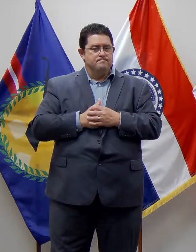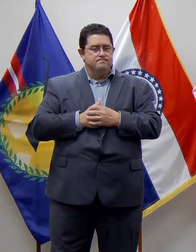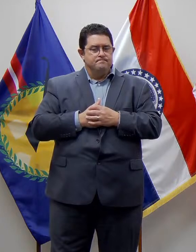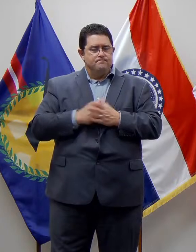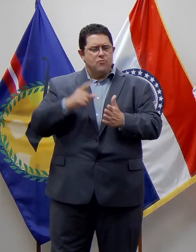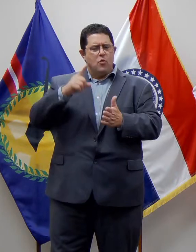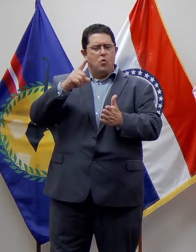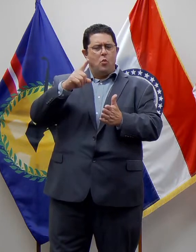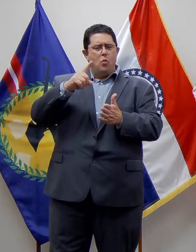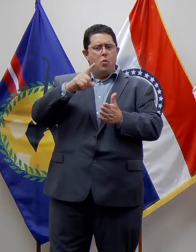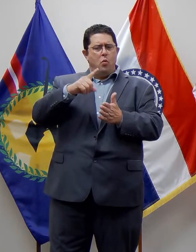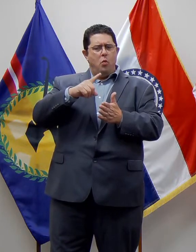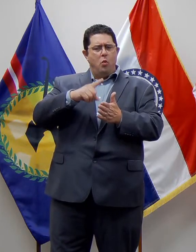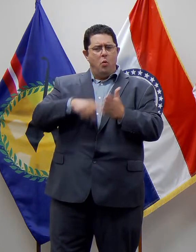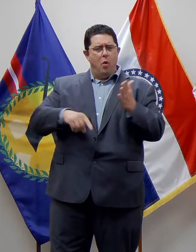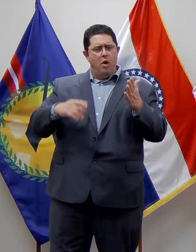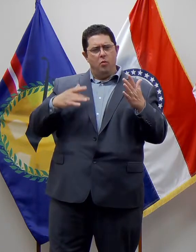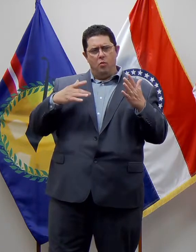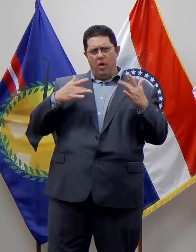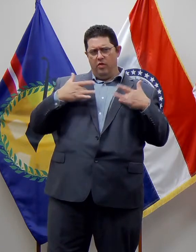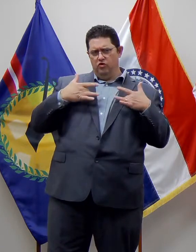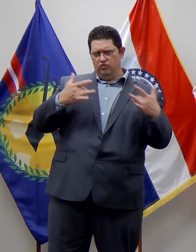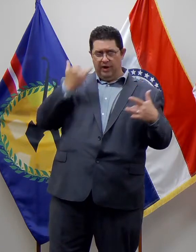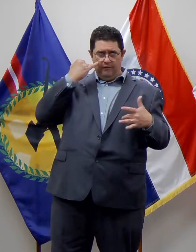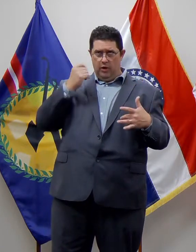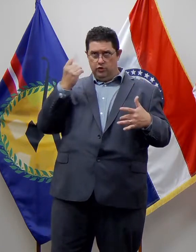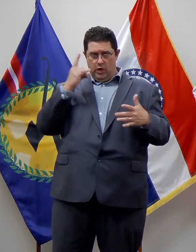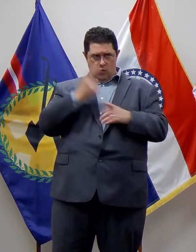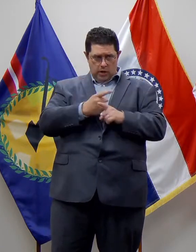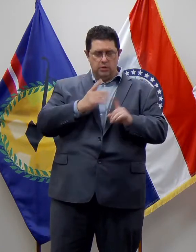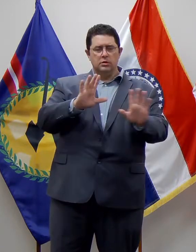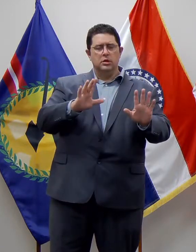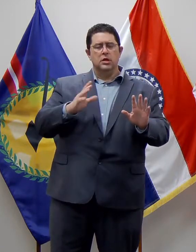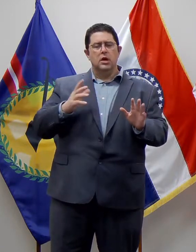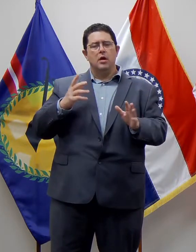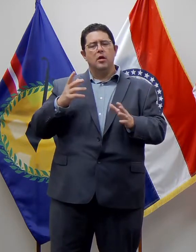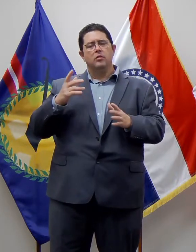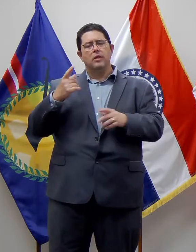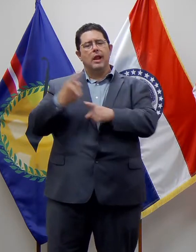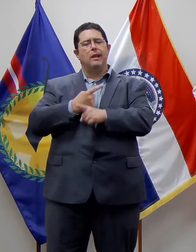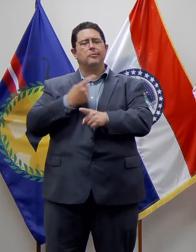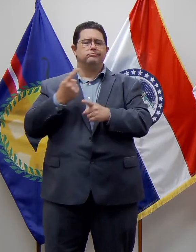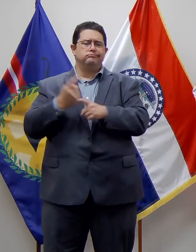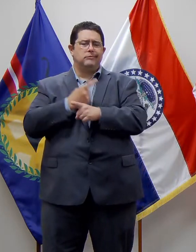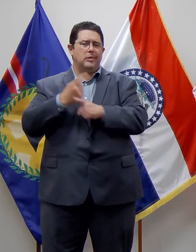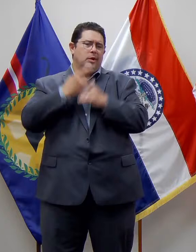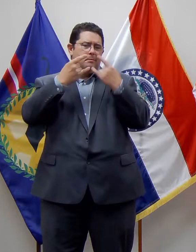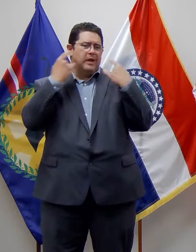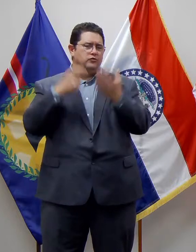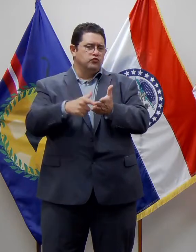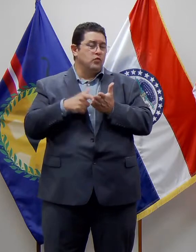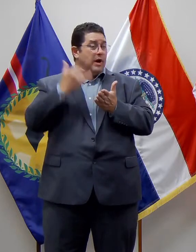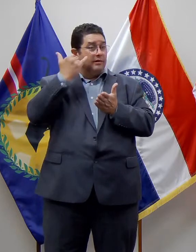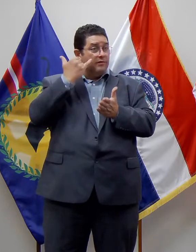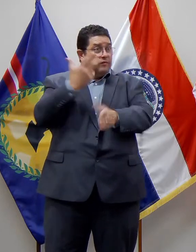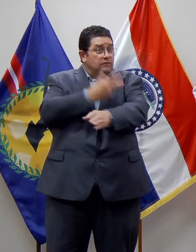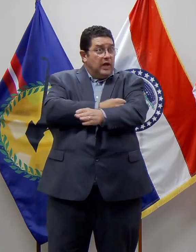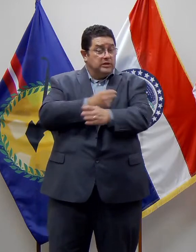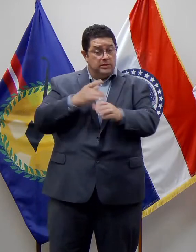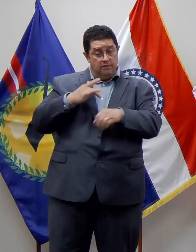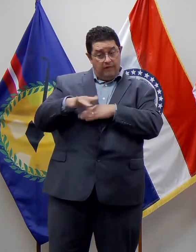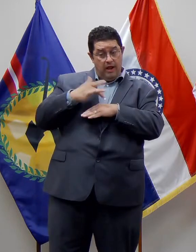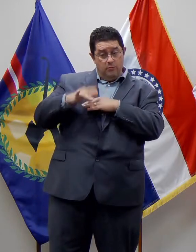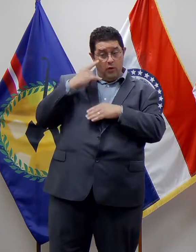what will the trend, if I understand it right, that the likelihood of masks being required when a vaccine is available